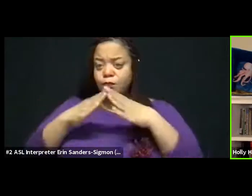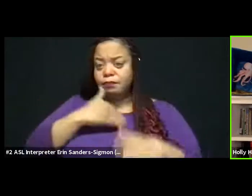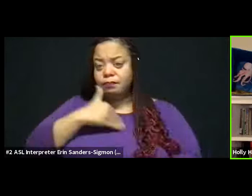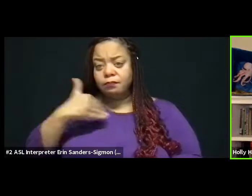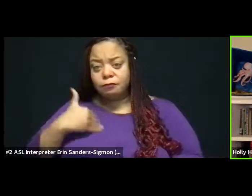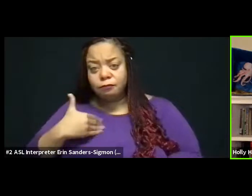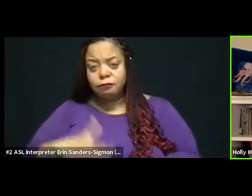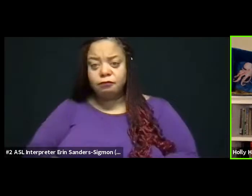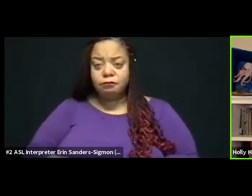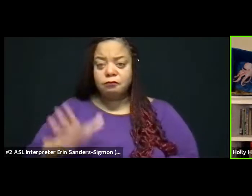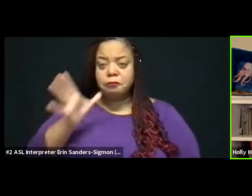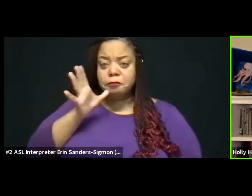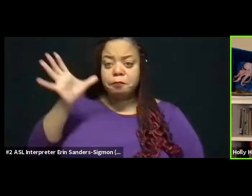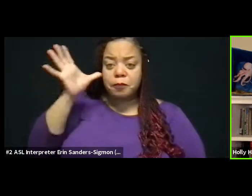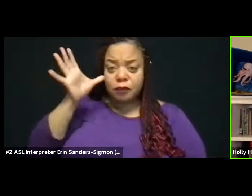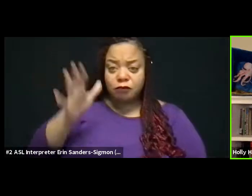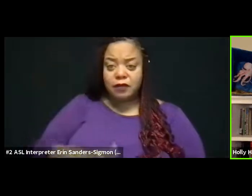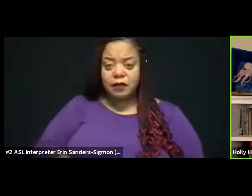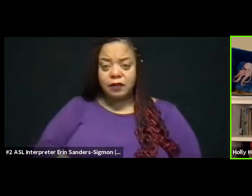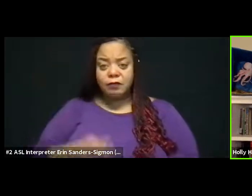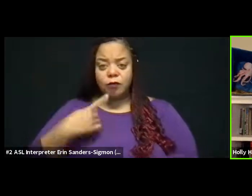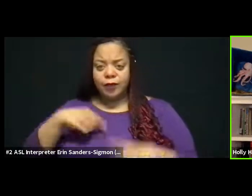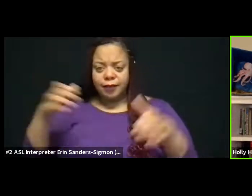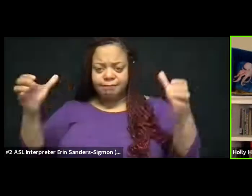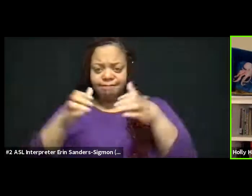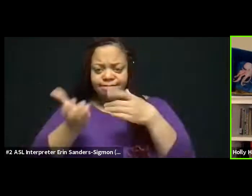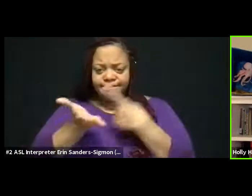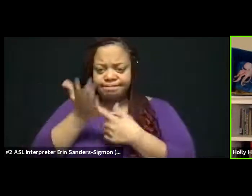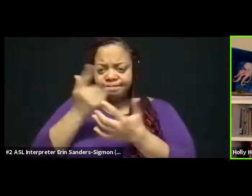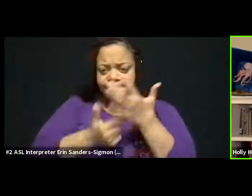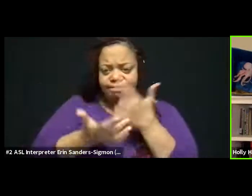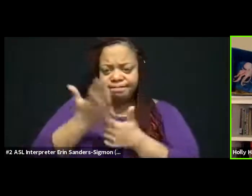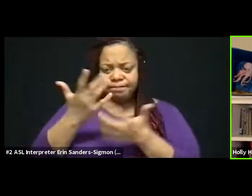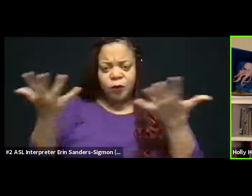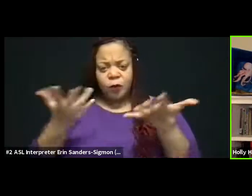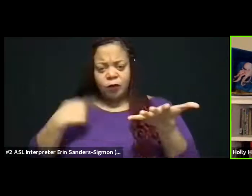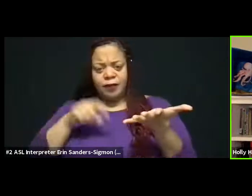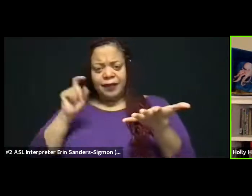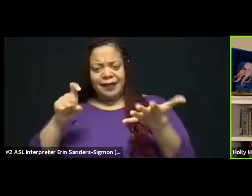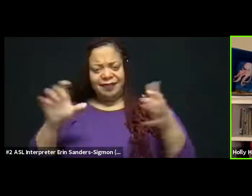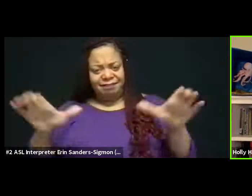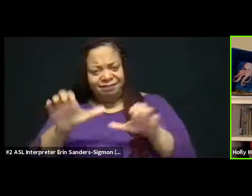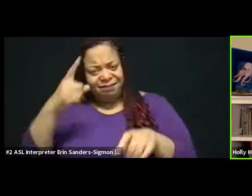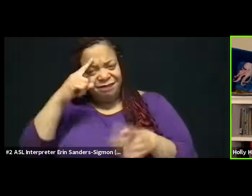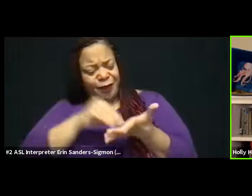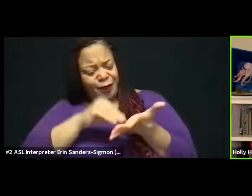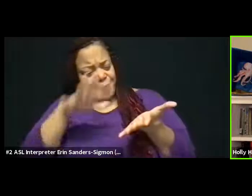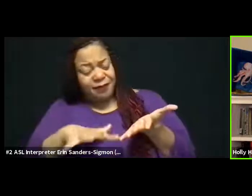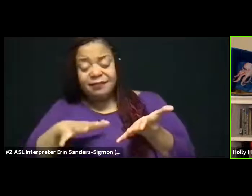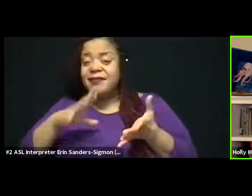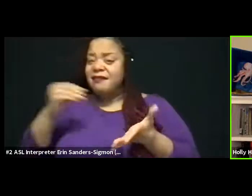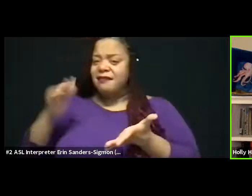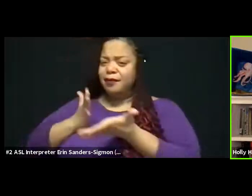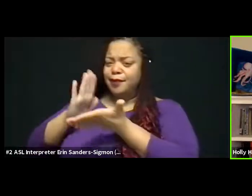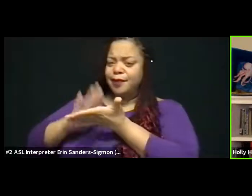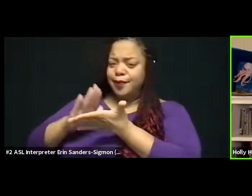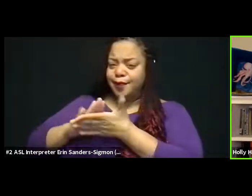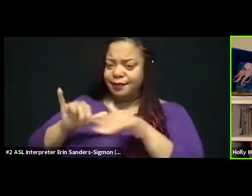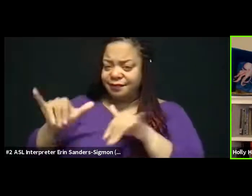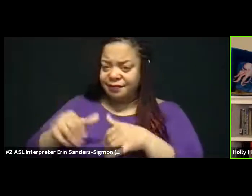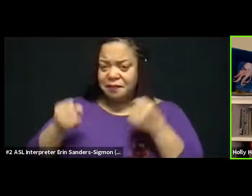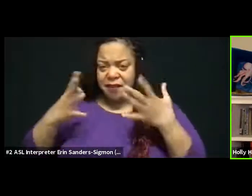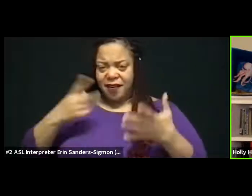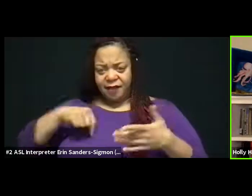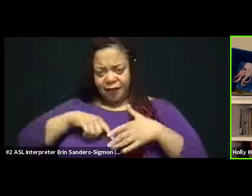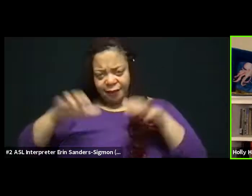we gathered to talk about what we needed to do for our students and in our schools. And many of us had come together a